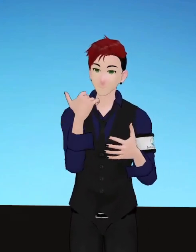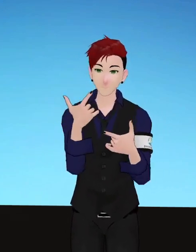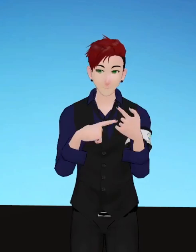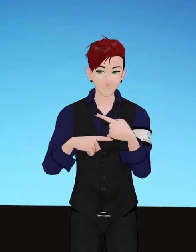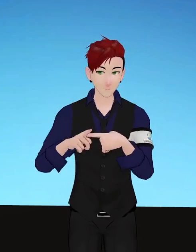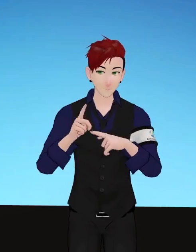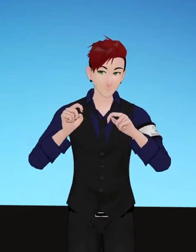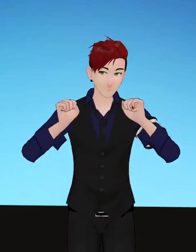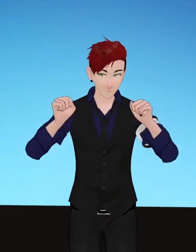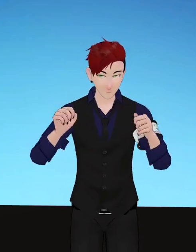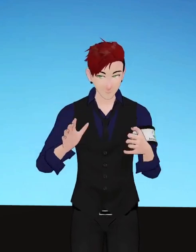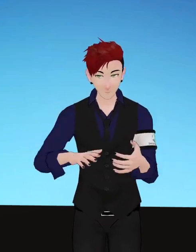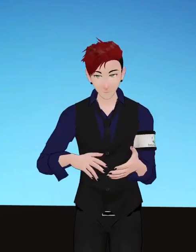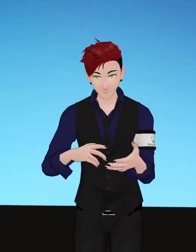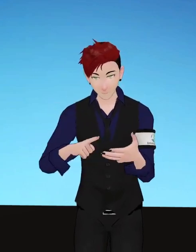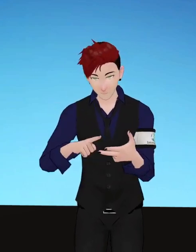And lastly,